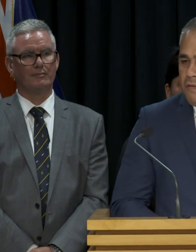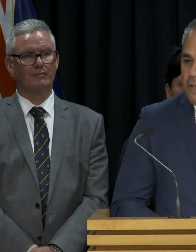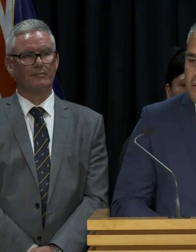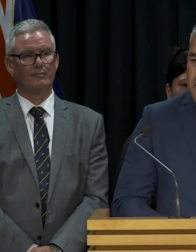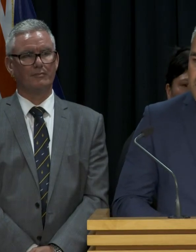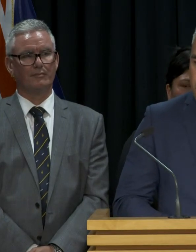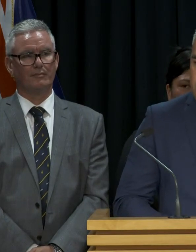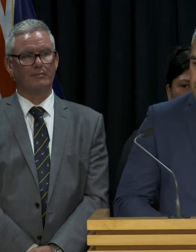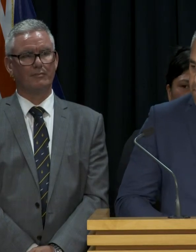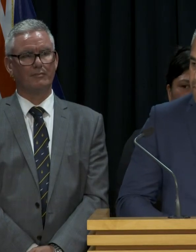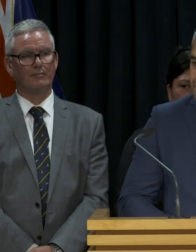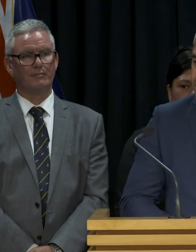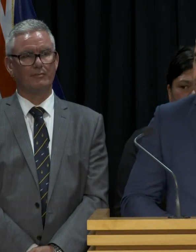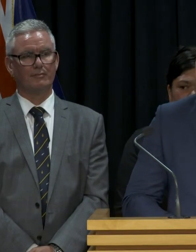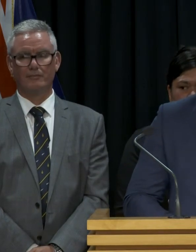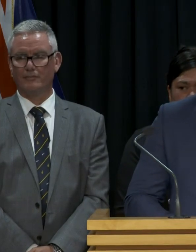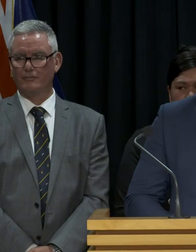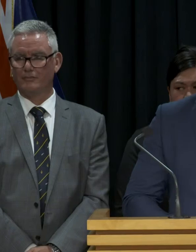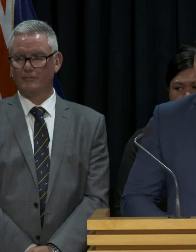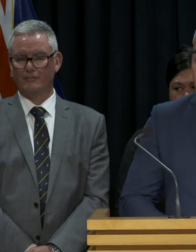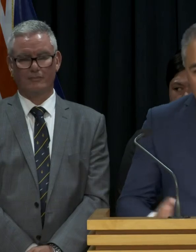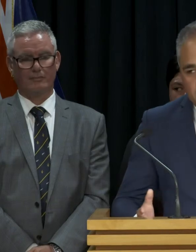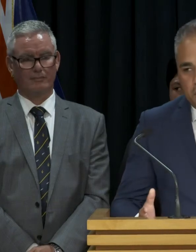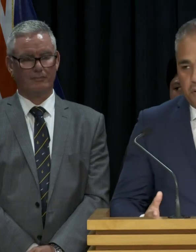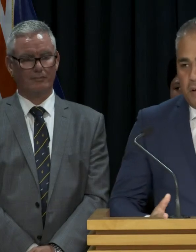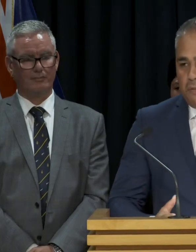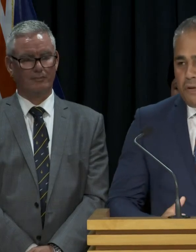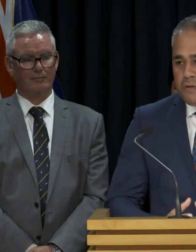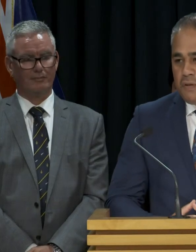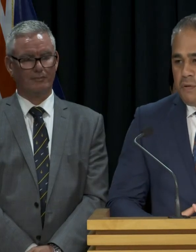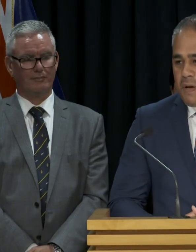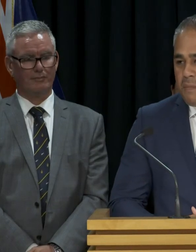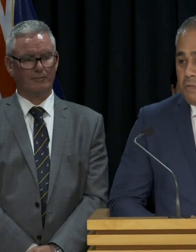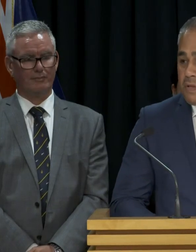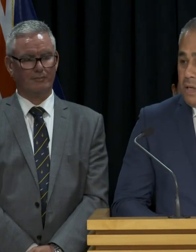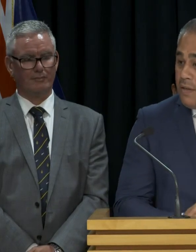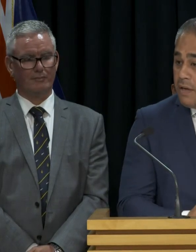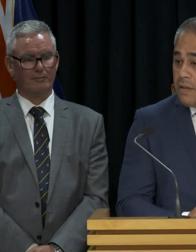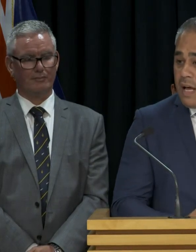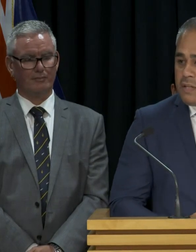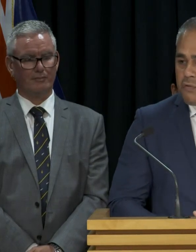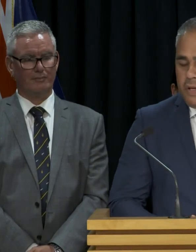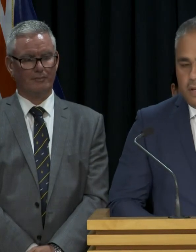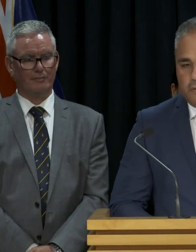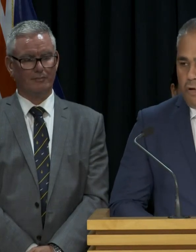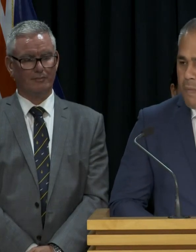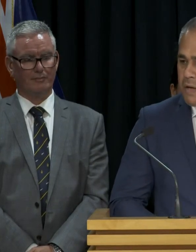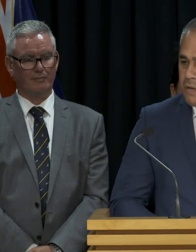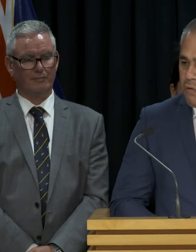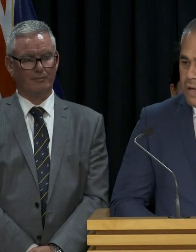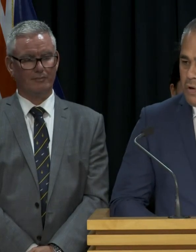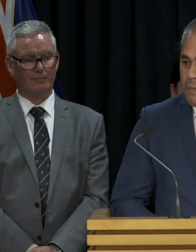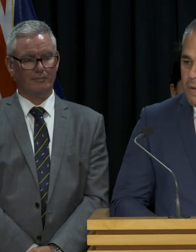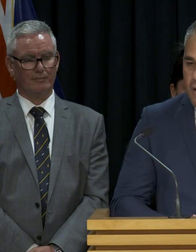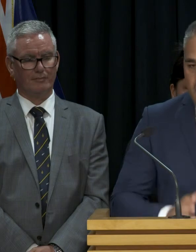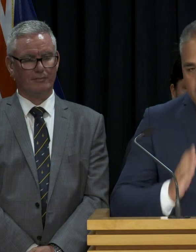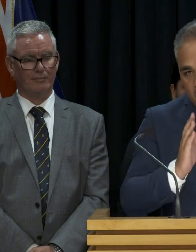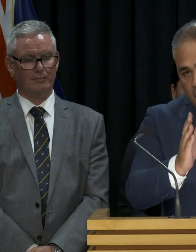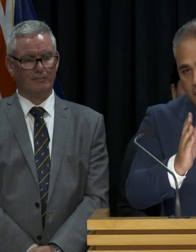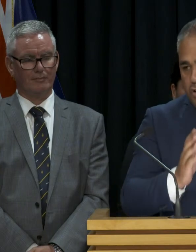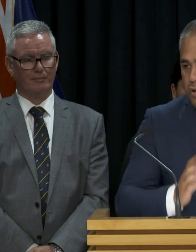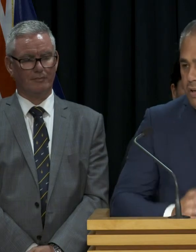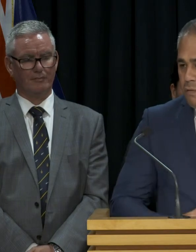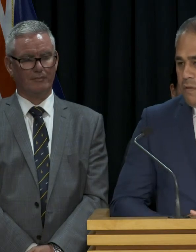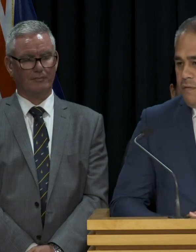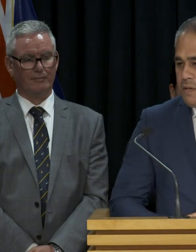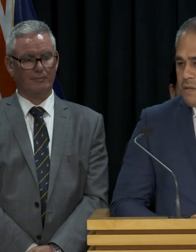focus on defence is present. What does that mean? Well, that's the work that we've got to do. It was clear that in the last 3 years, Ron Mark did a great job at